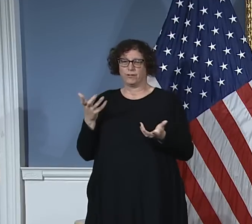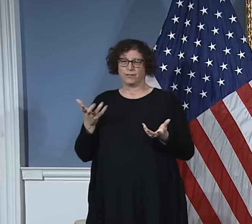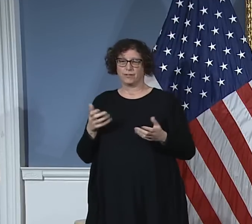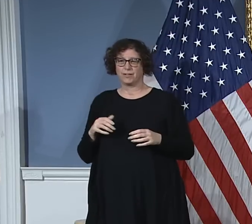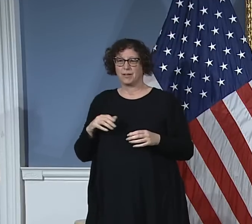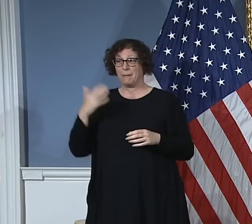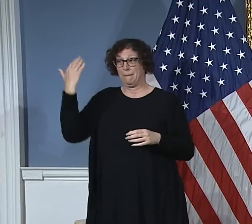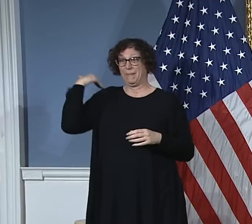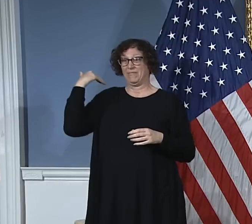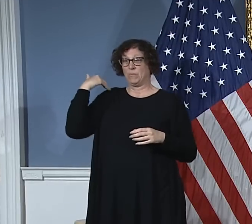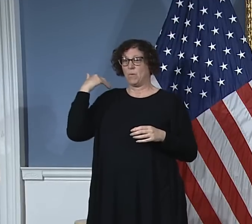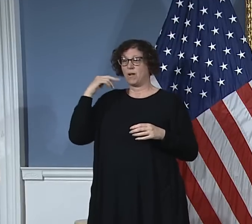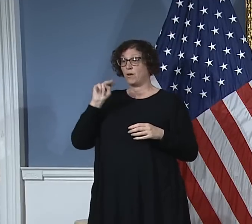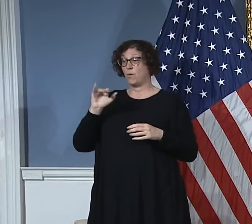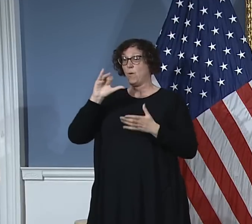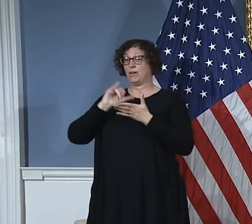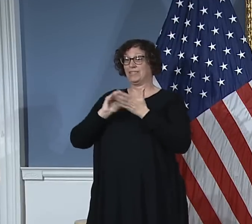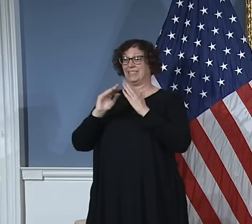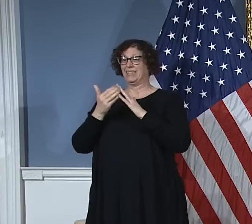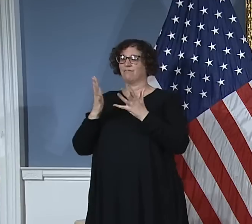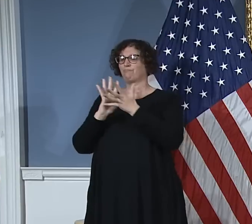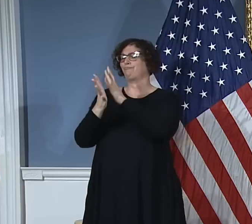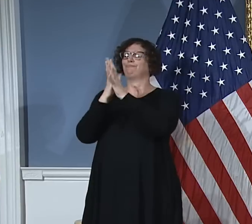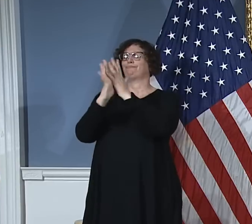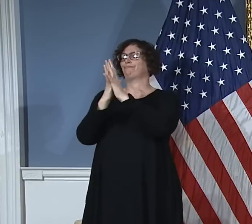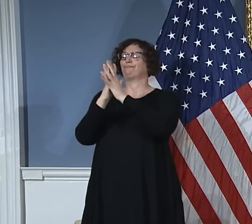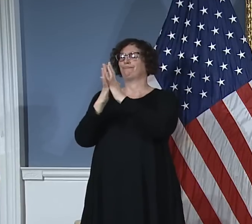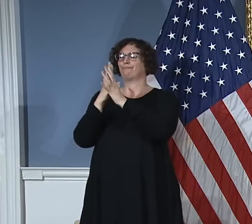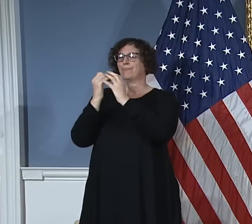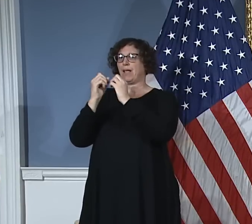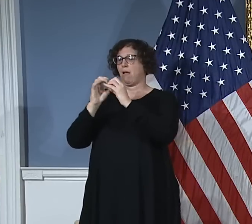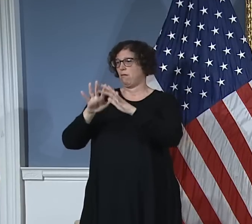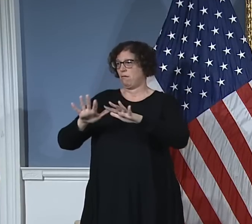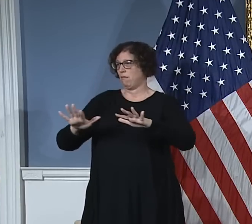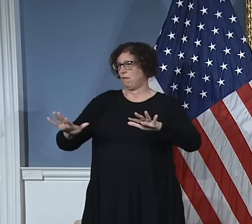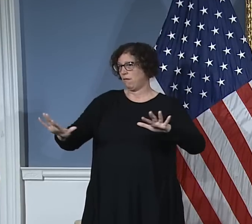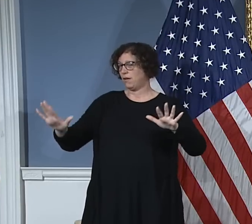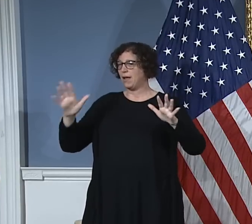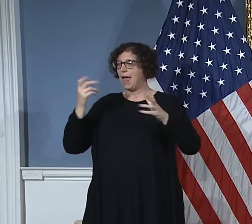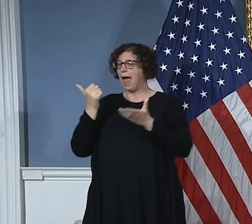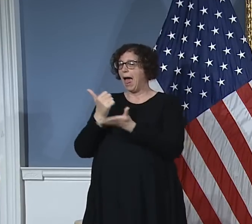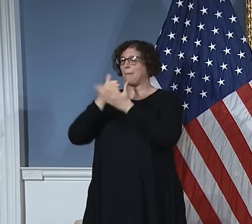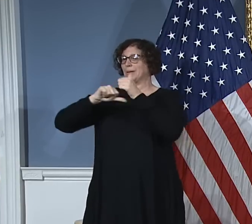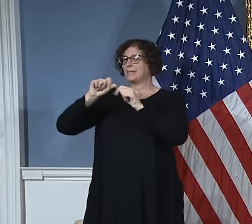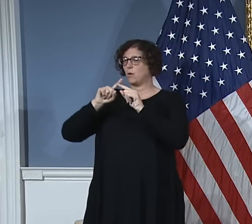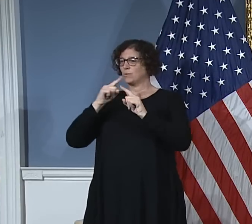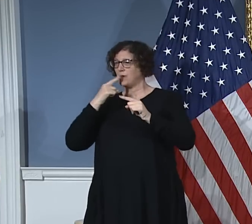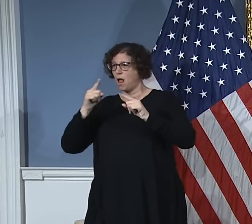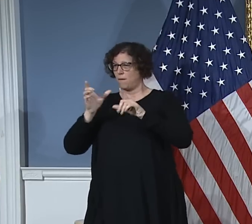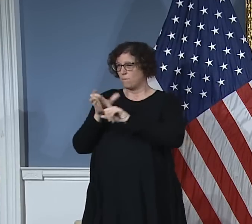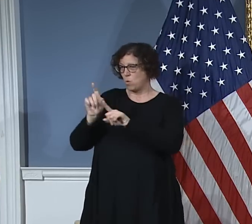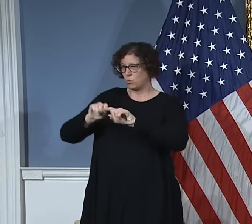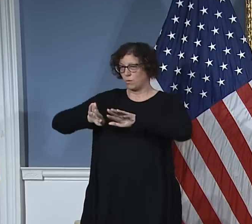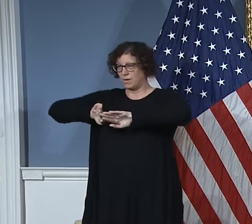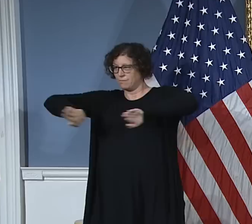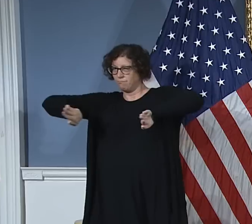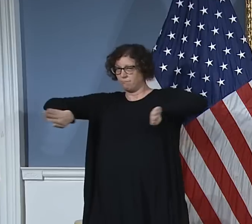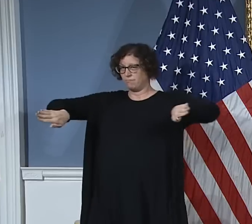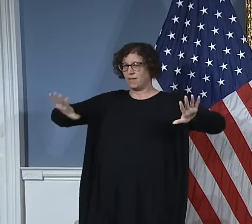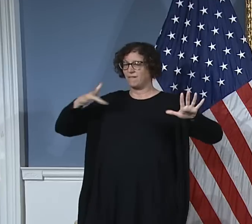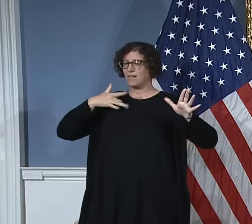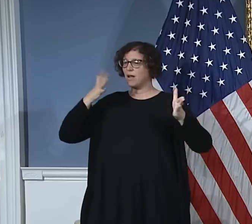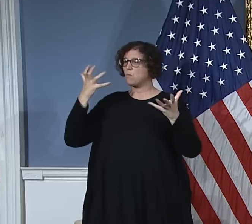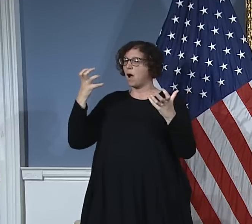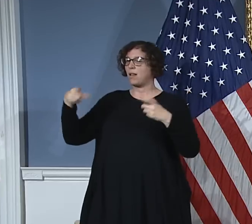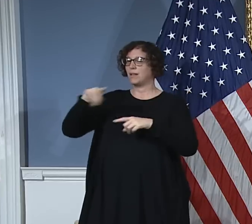They're now like stopping, figuring out who goes first. You know, is there enough room to have your 6 feet? That's only going to deepen. We're about to really